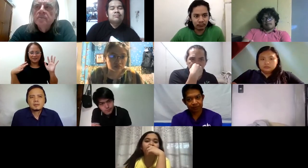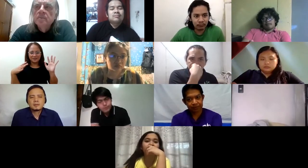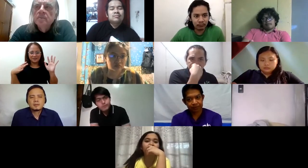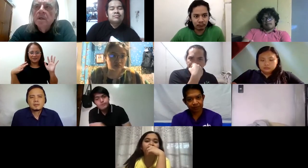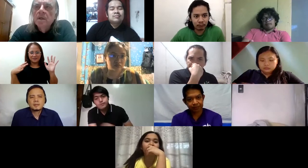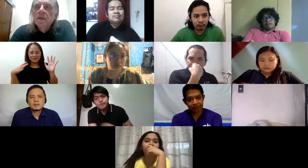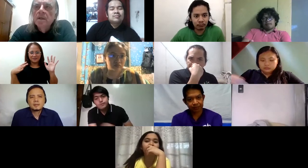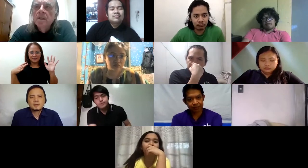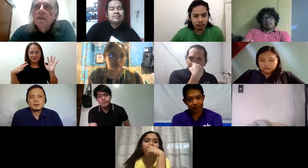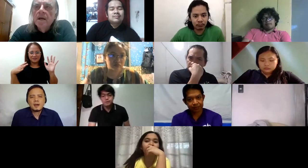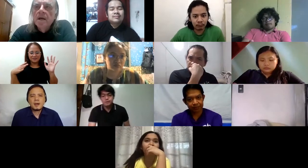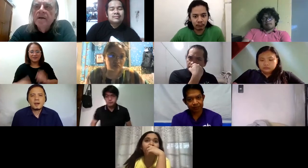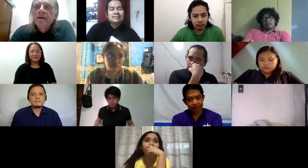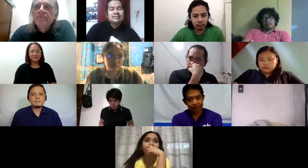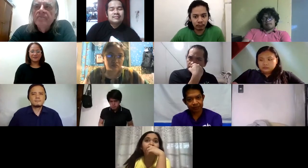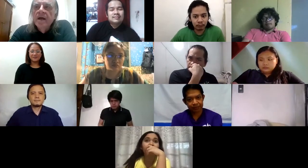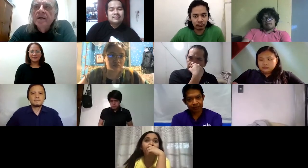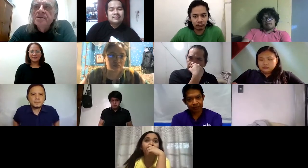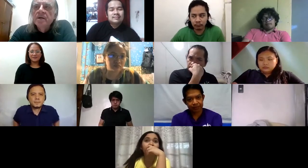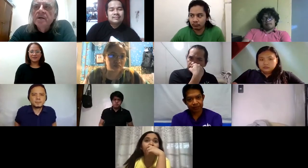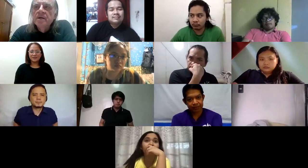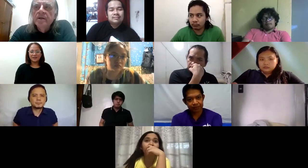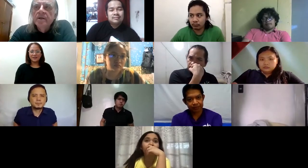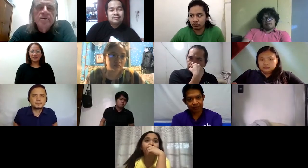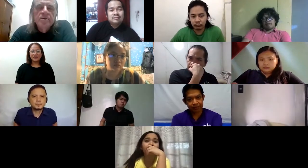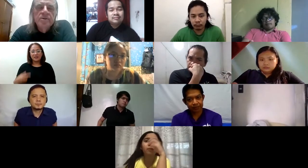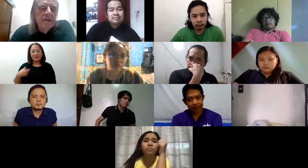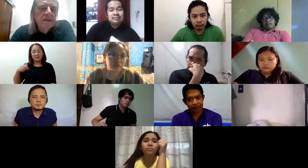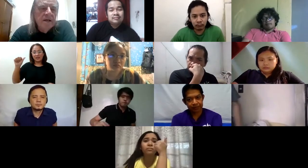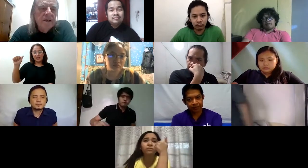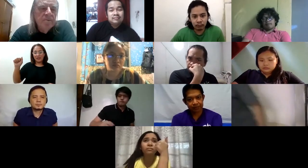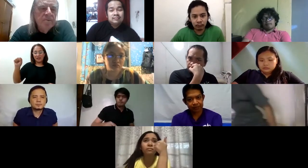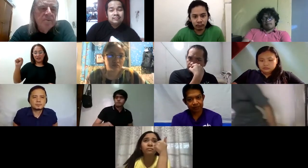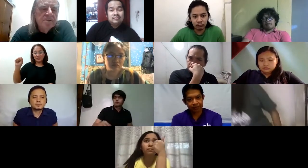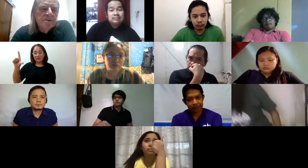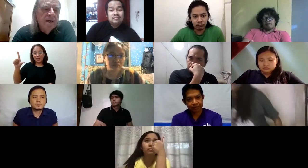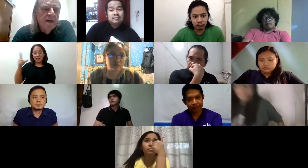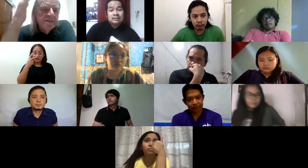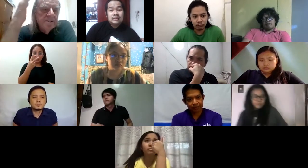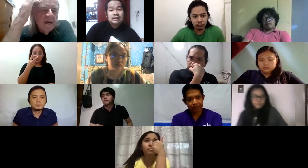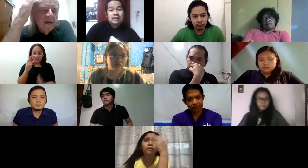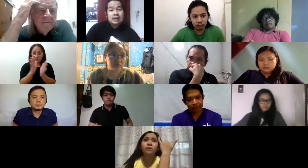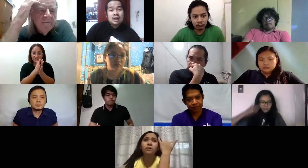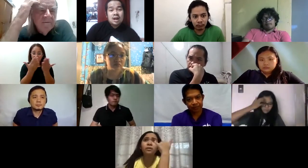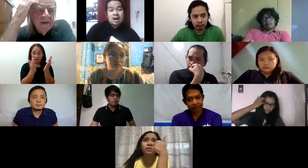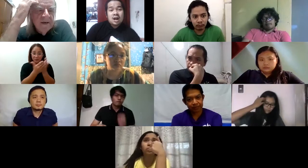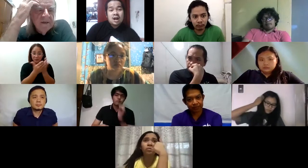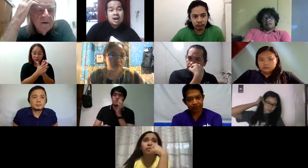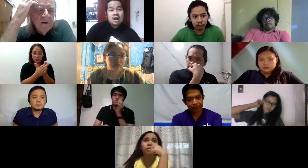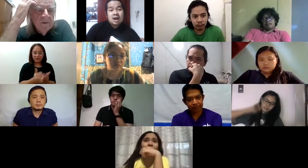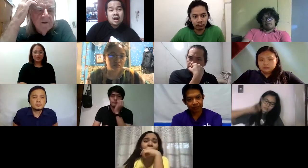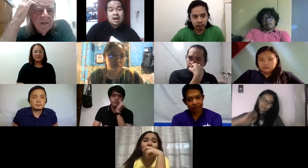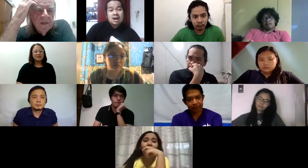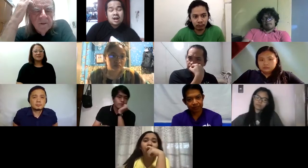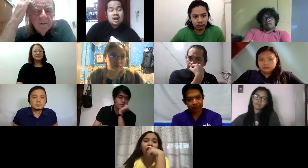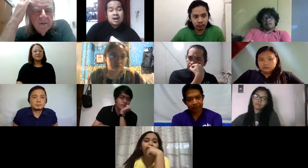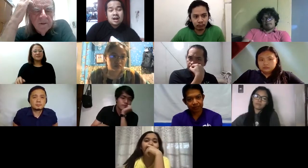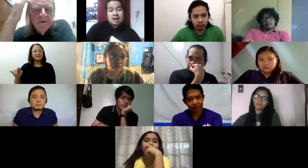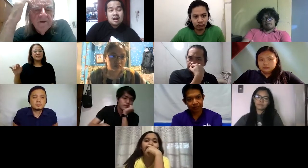So the kind of ASL that you see in textbooks is the kind of ASL you